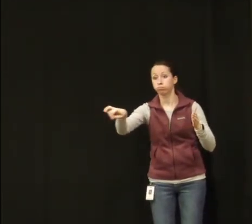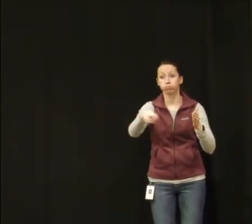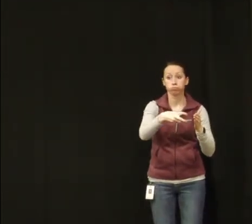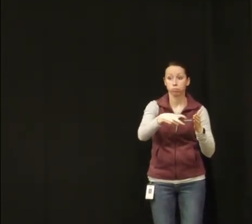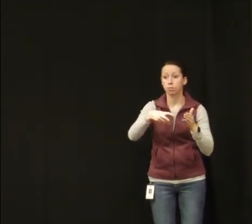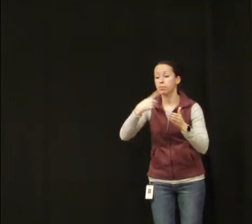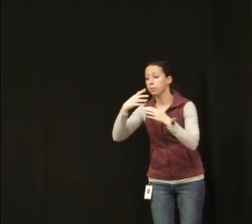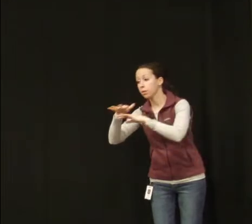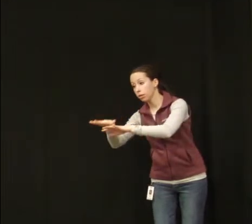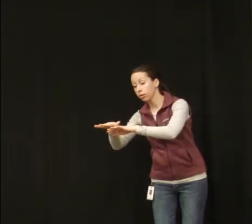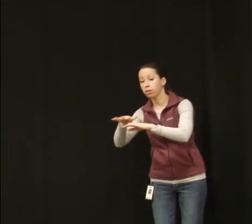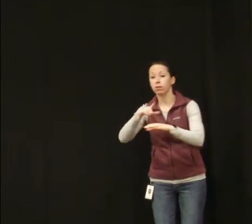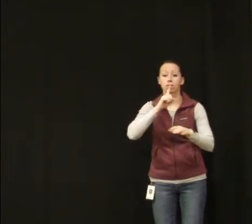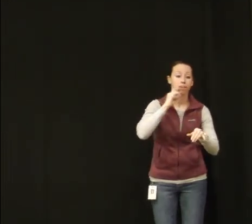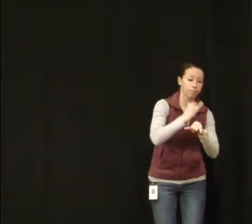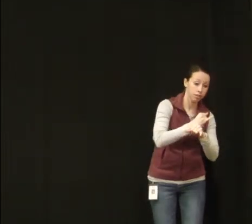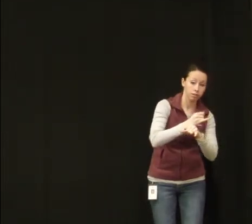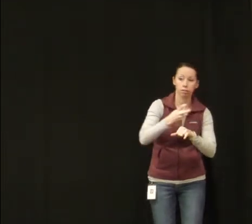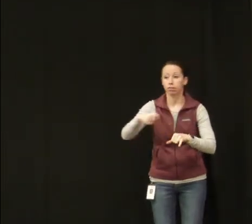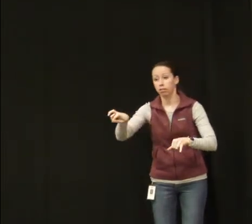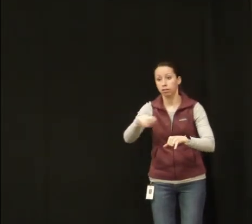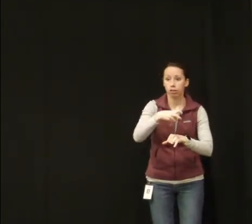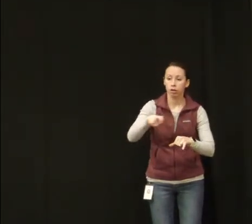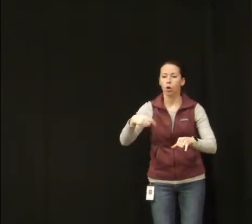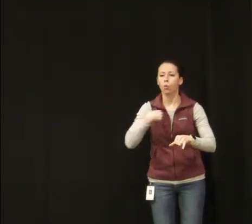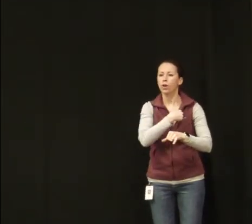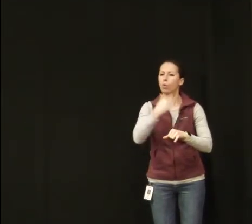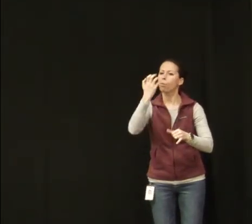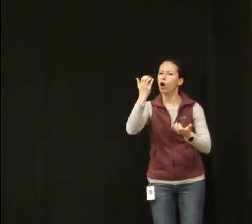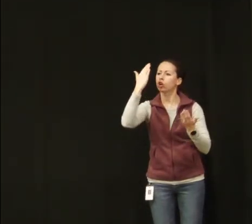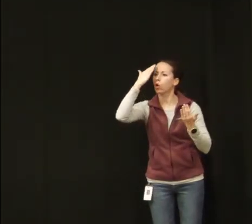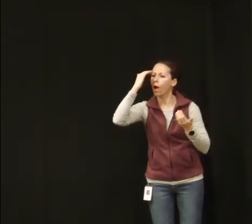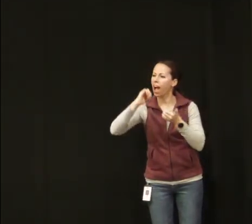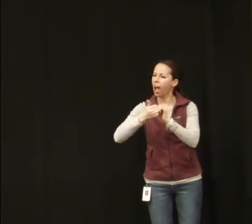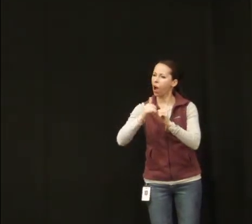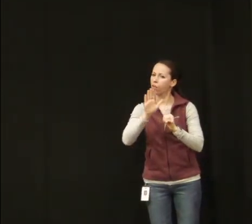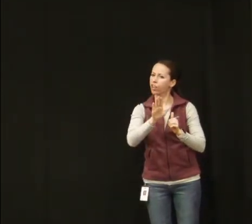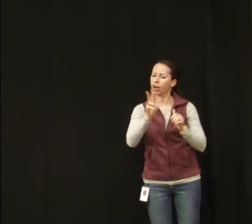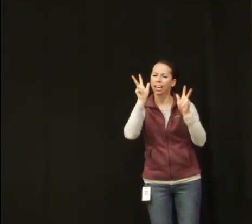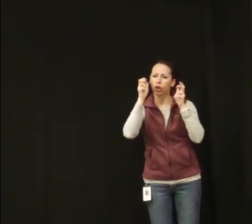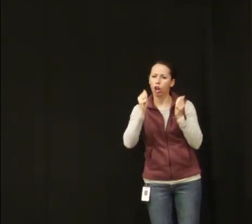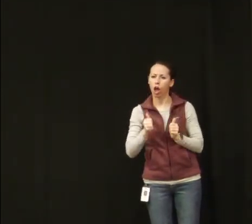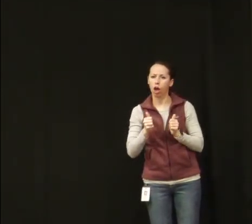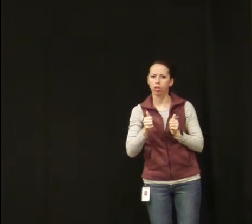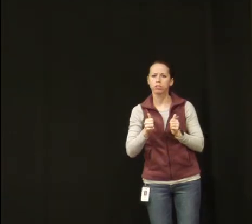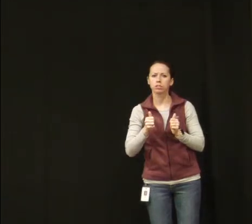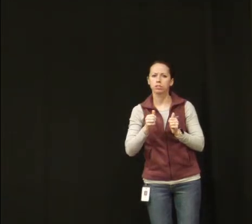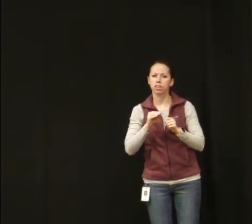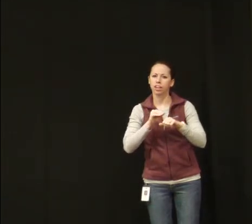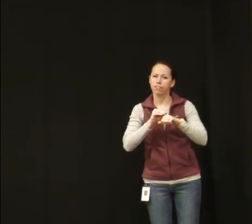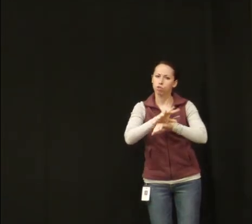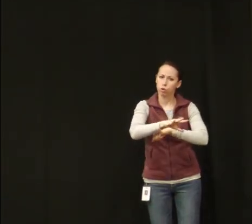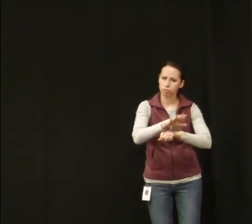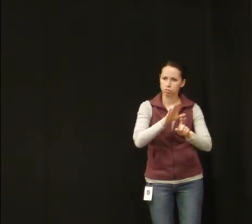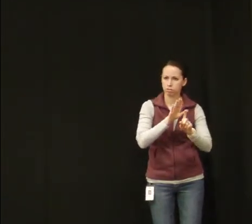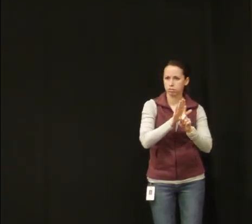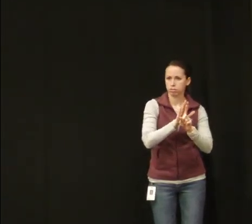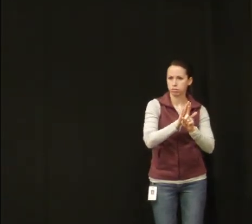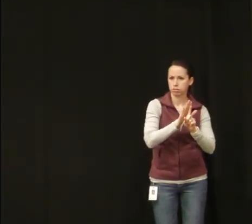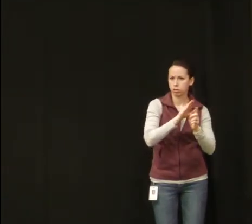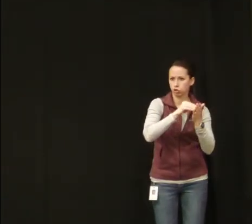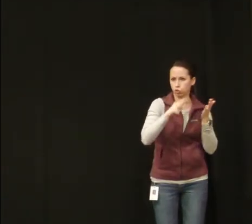to express how that hearing loss is impacting that student. So in let's just jump to